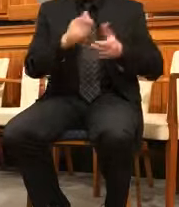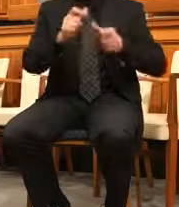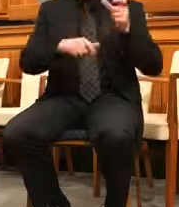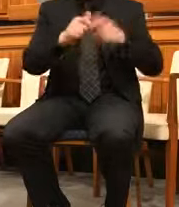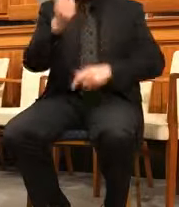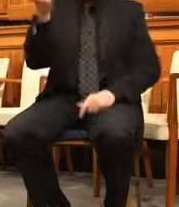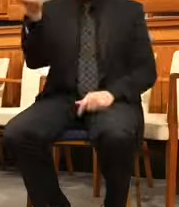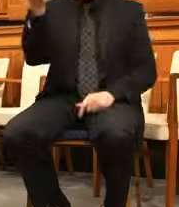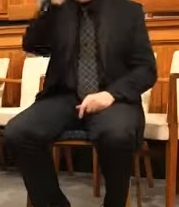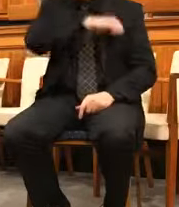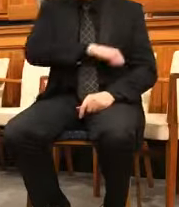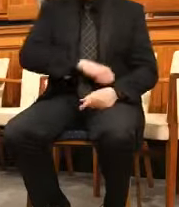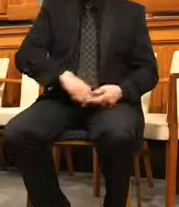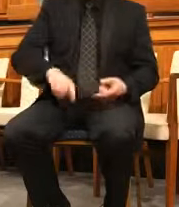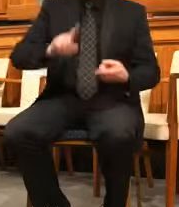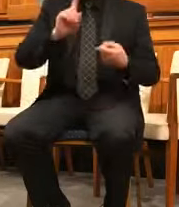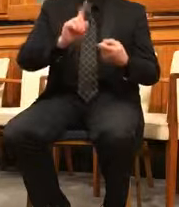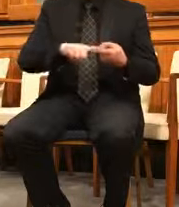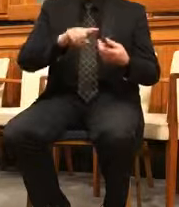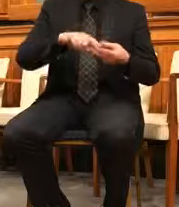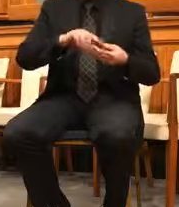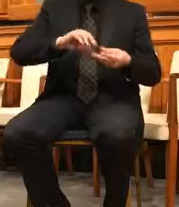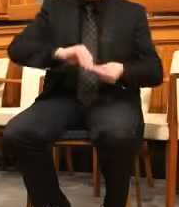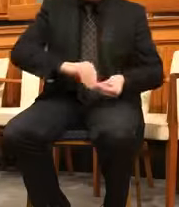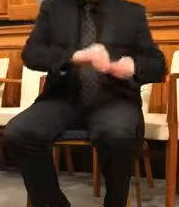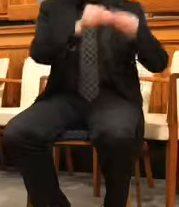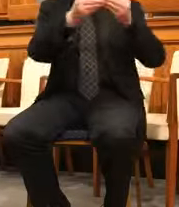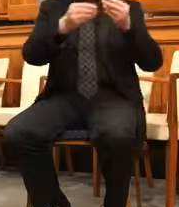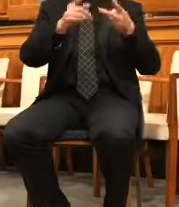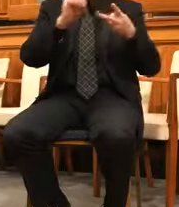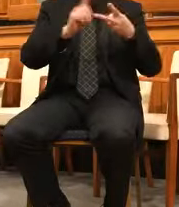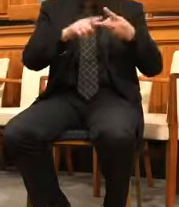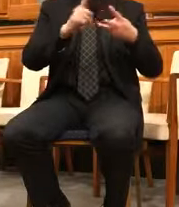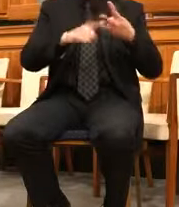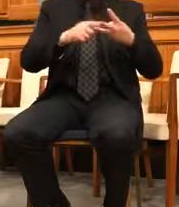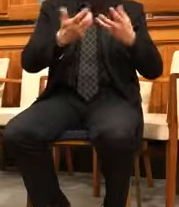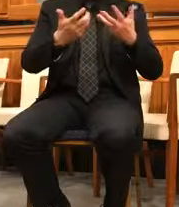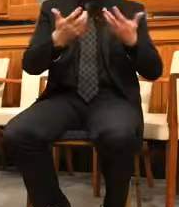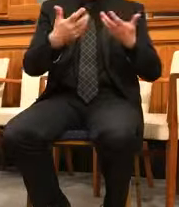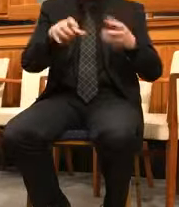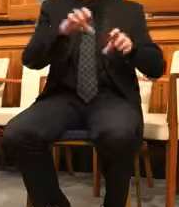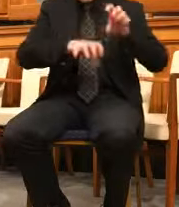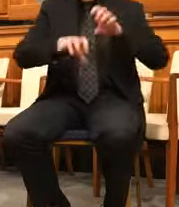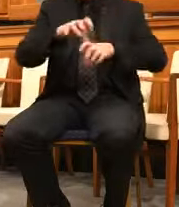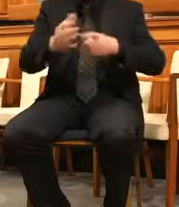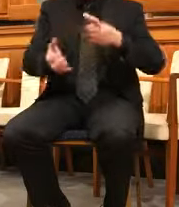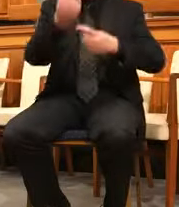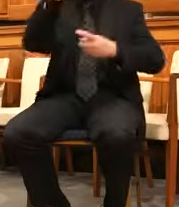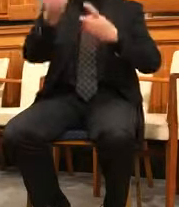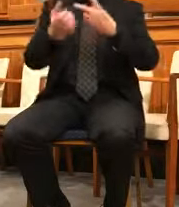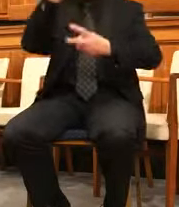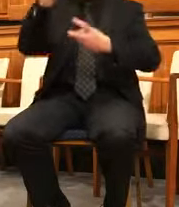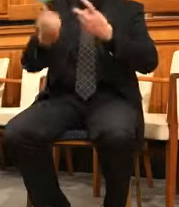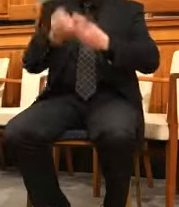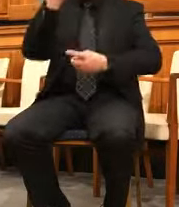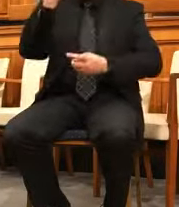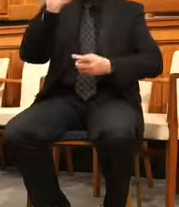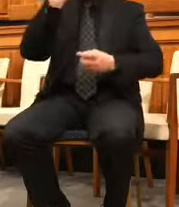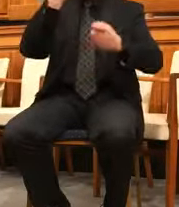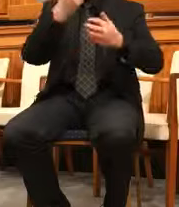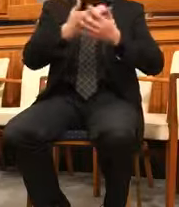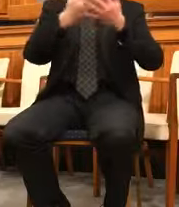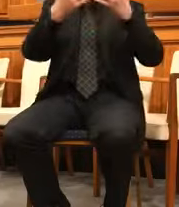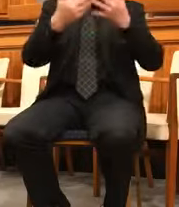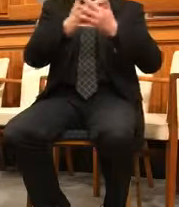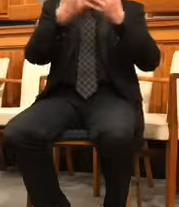and creativity. There are always advances and discoveries and many amazing things. But there are